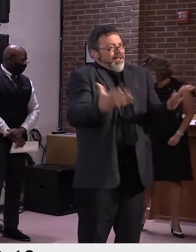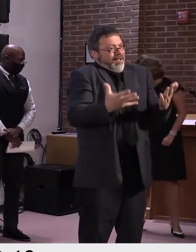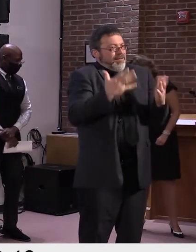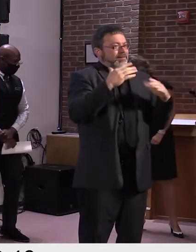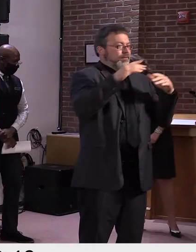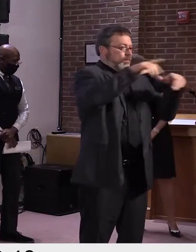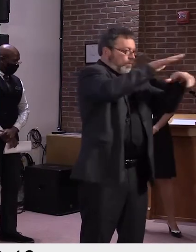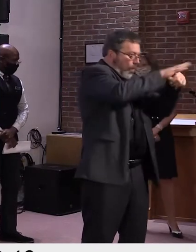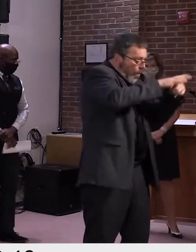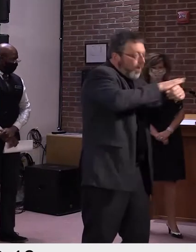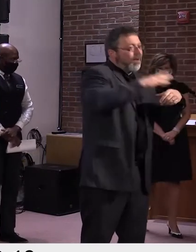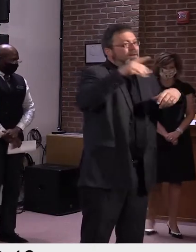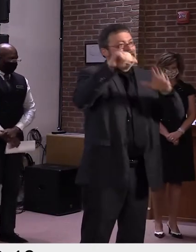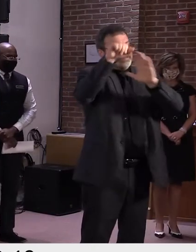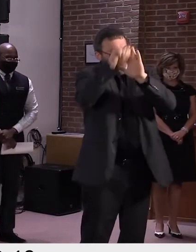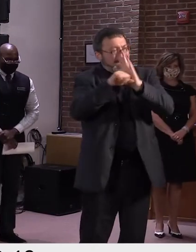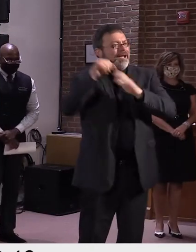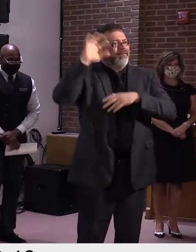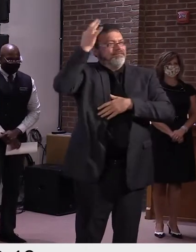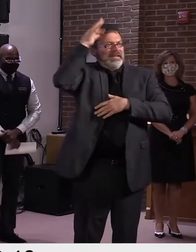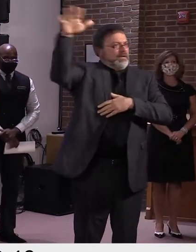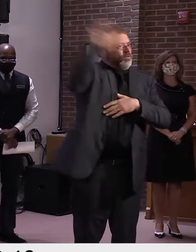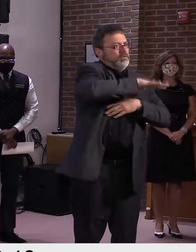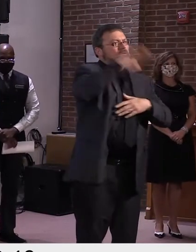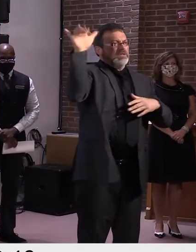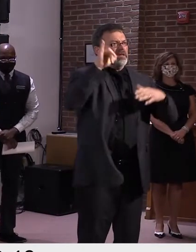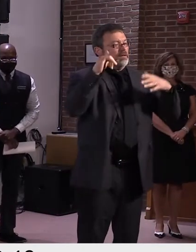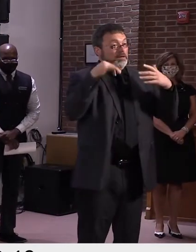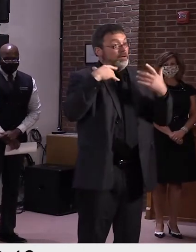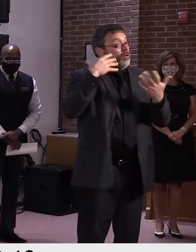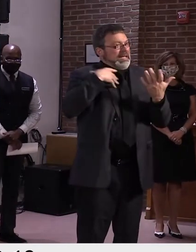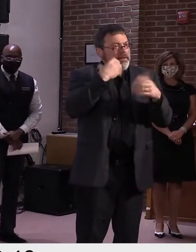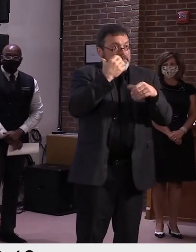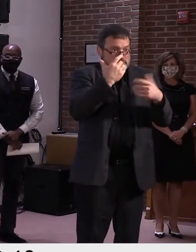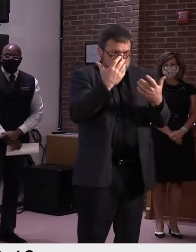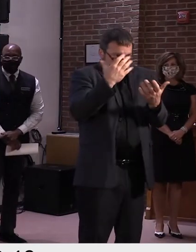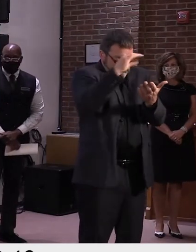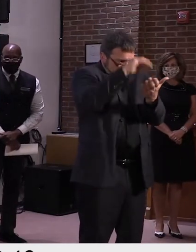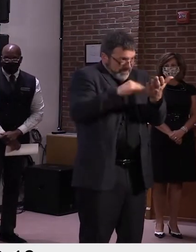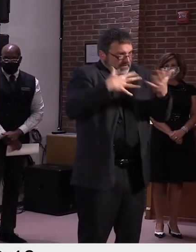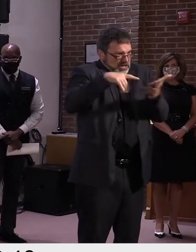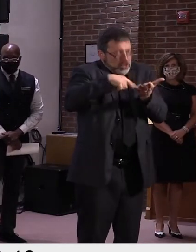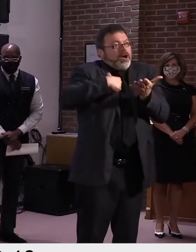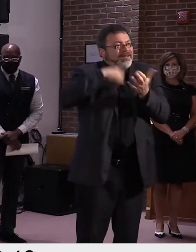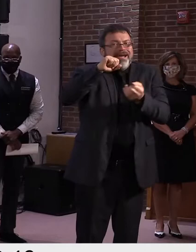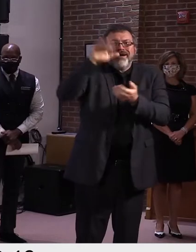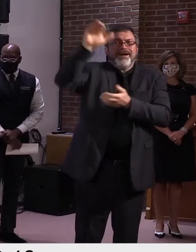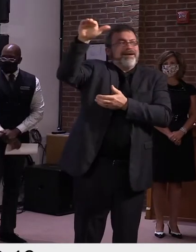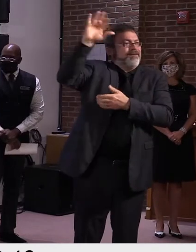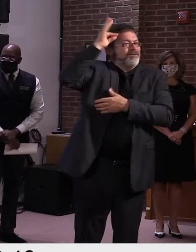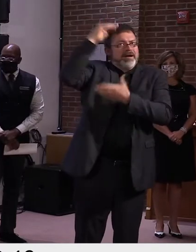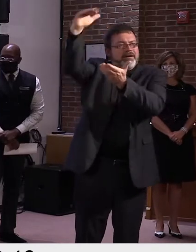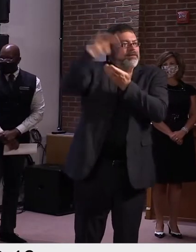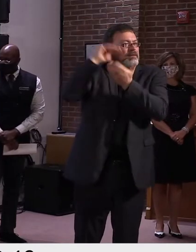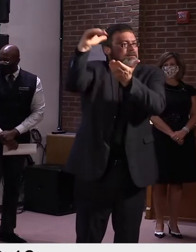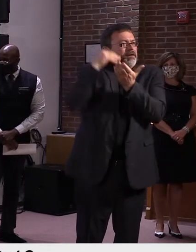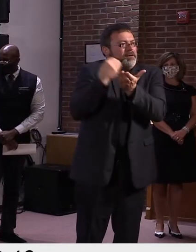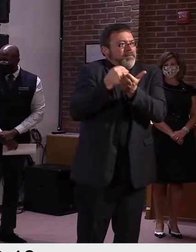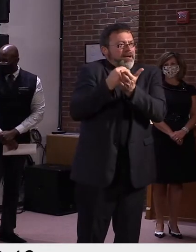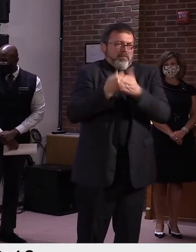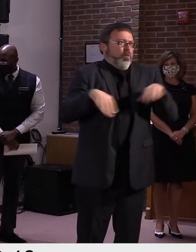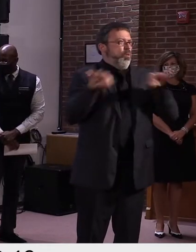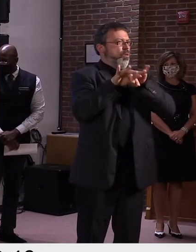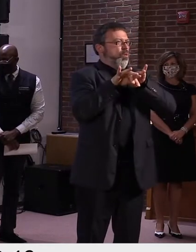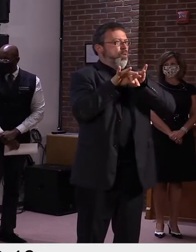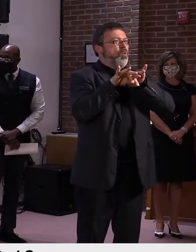receive. Receiving the right amount of federal support is always important. So we're getting back at least